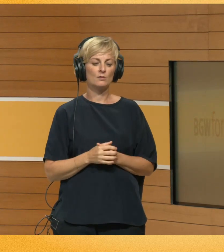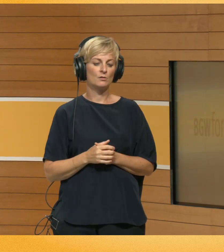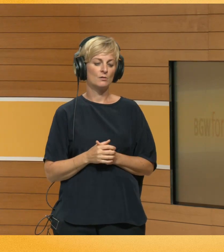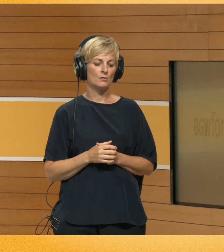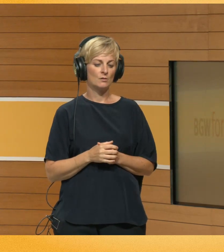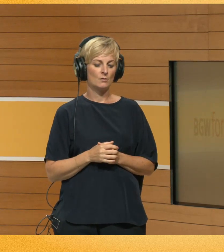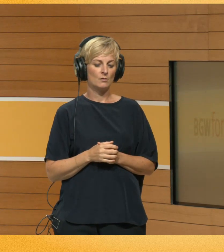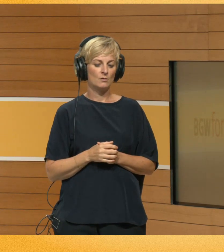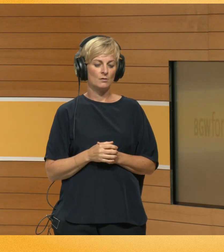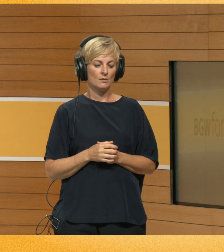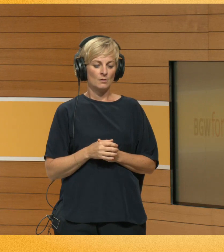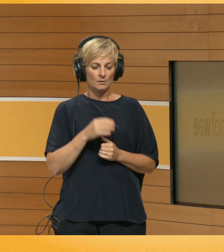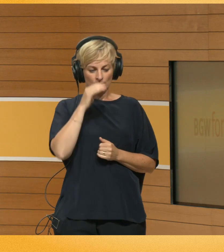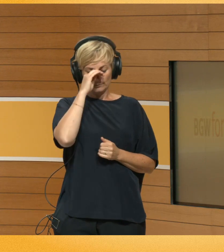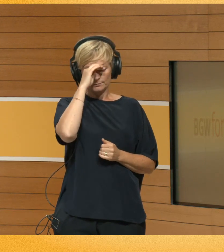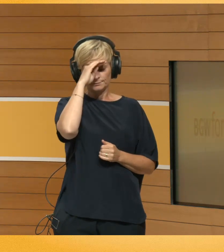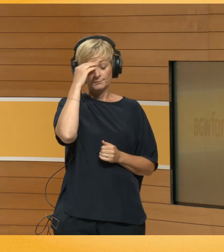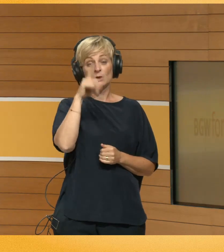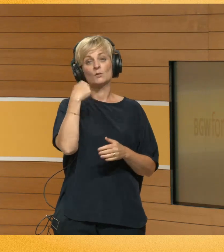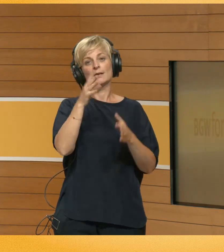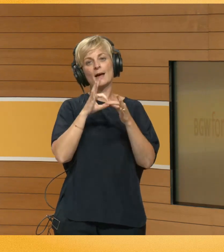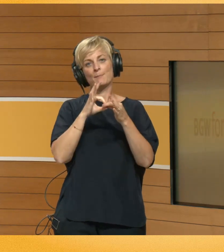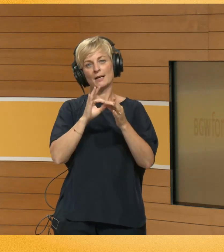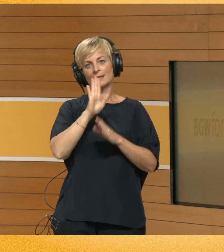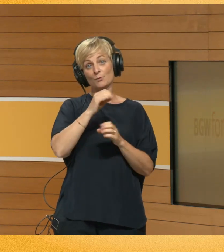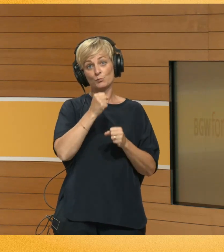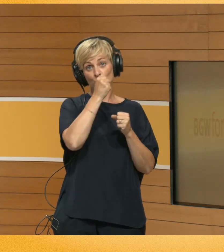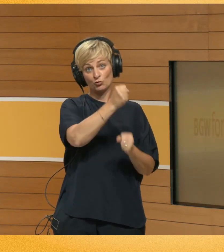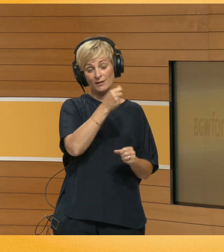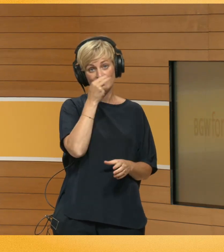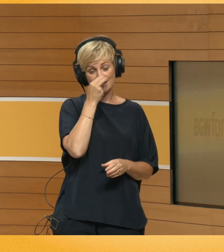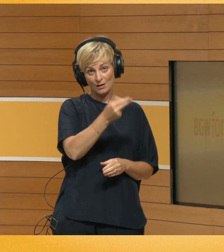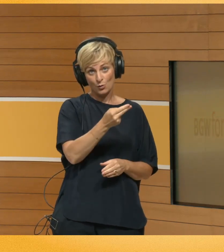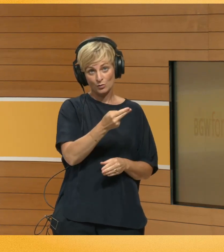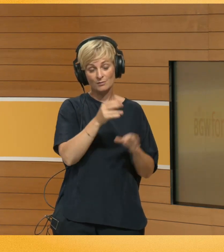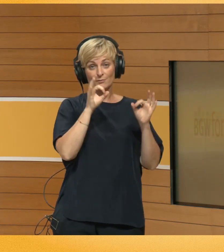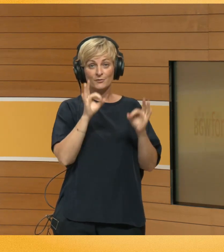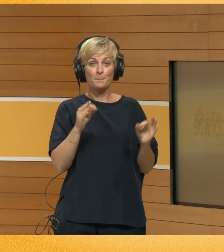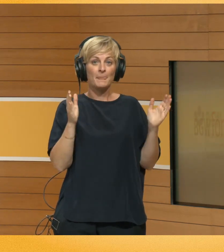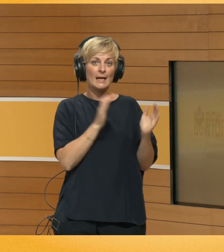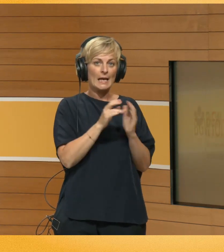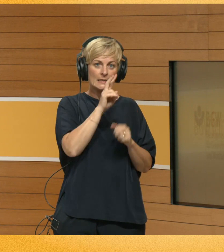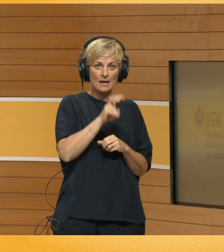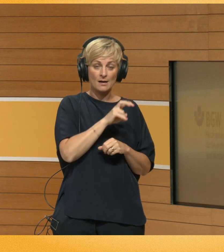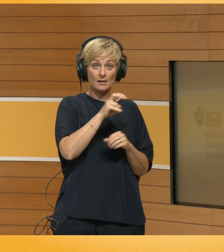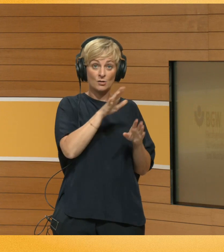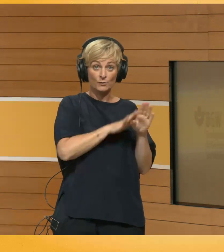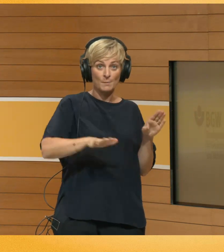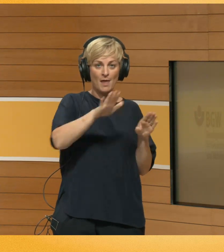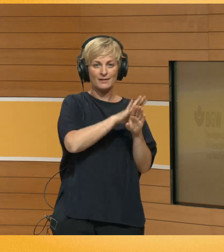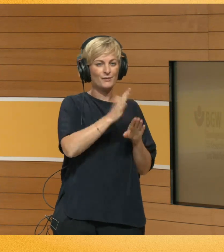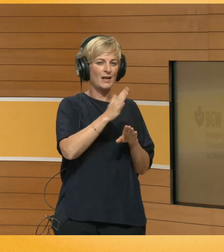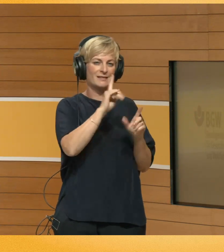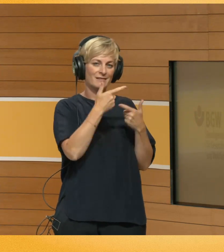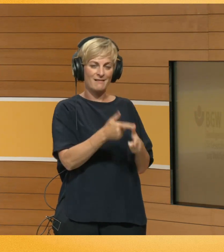budget you have in your system, if you're a small rural hospital, you might not have a lot of budget, but there are also best practices that